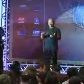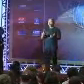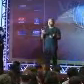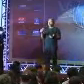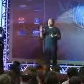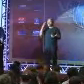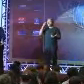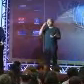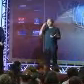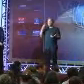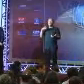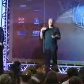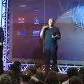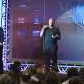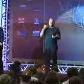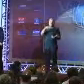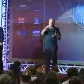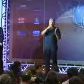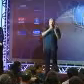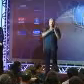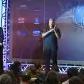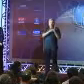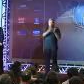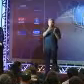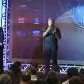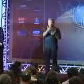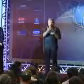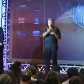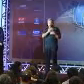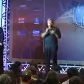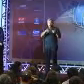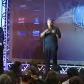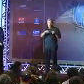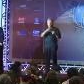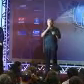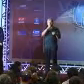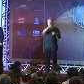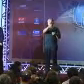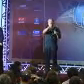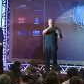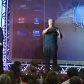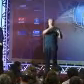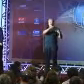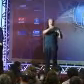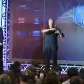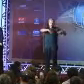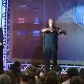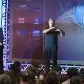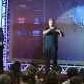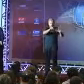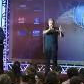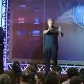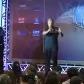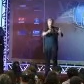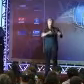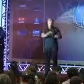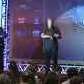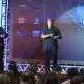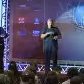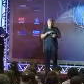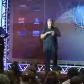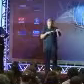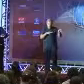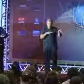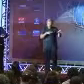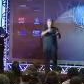said, give us your computers that you're upgrading. Give us the old ones. And my students will take